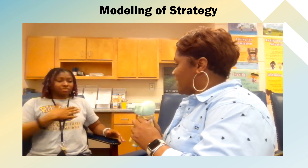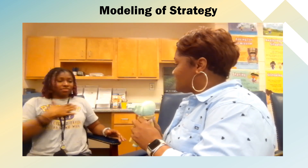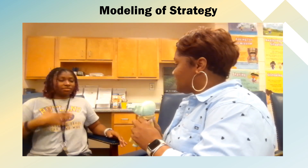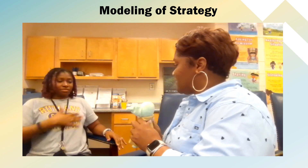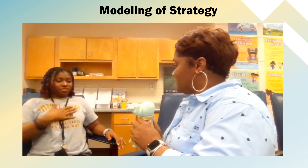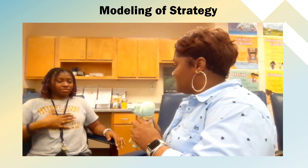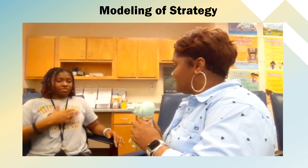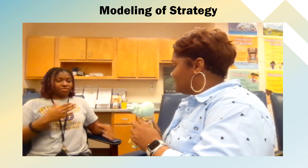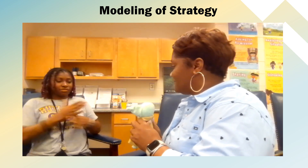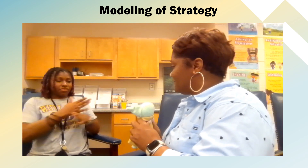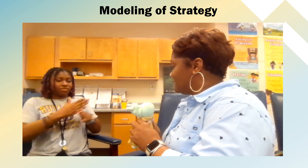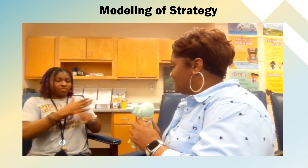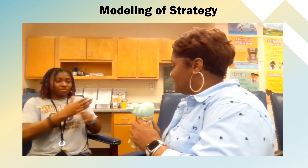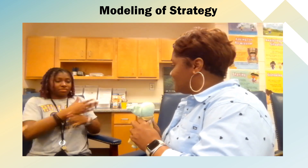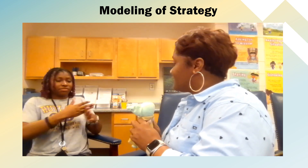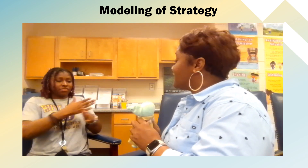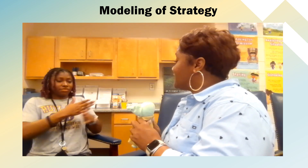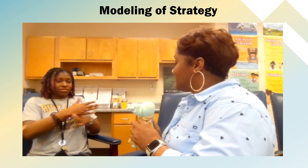Try share.